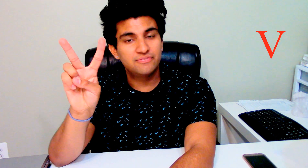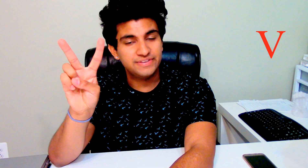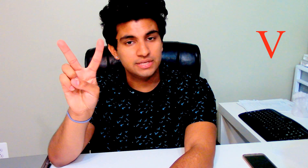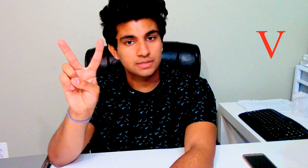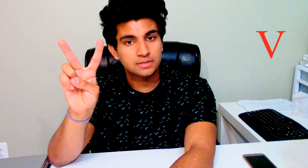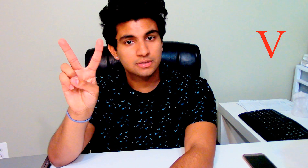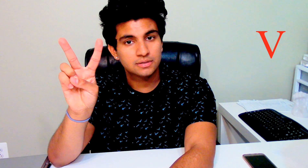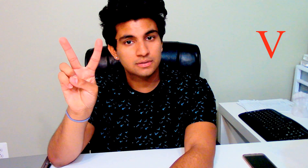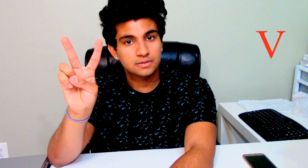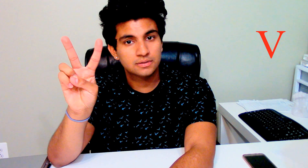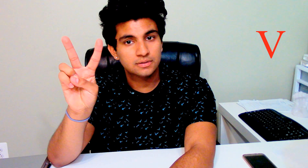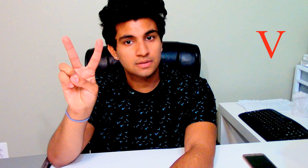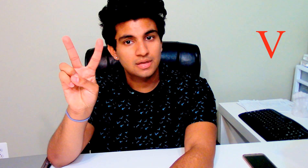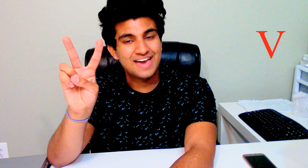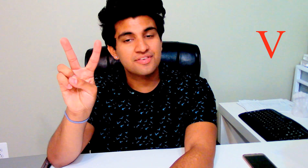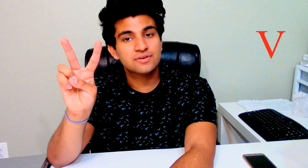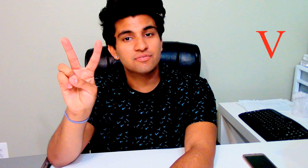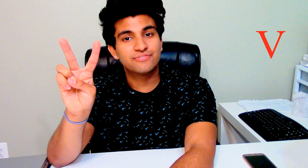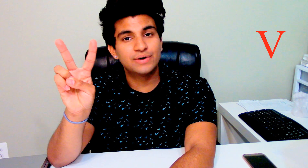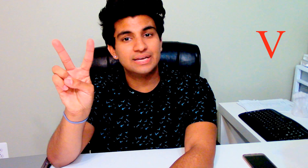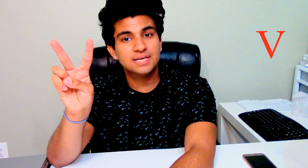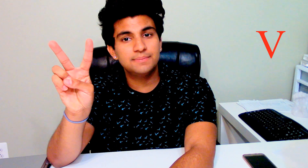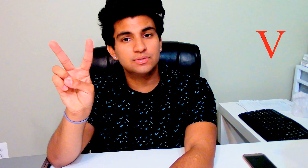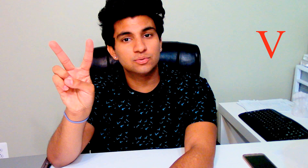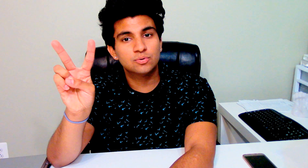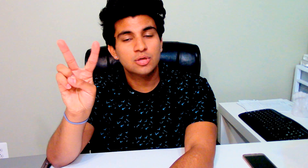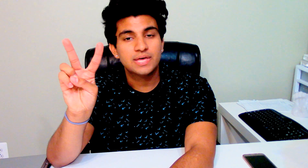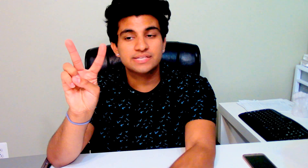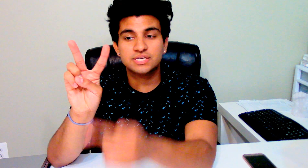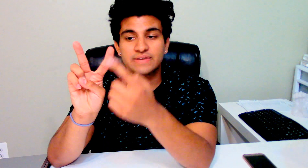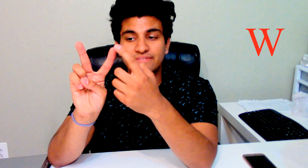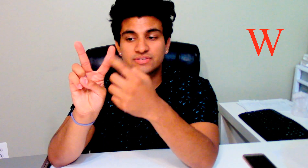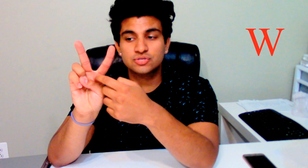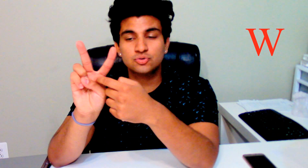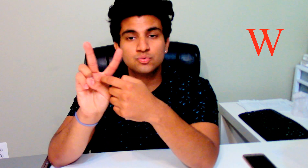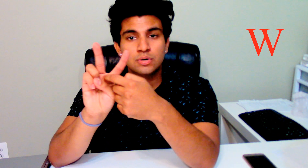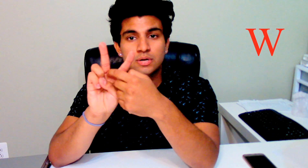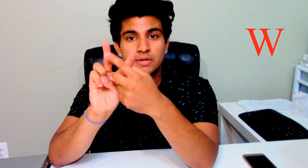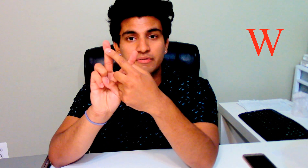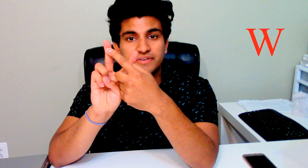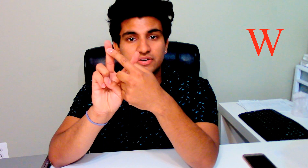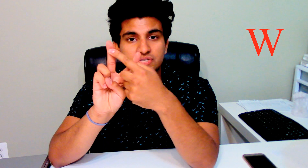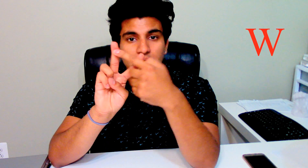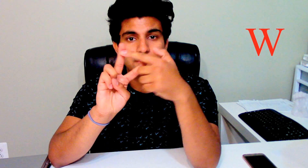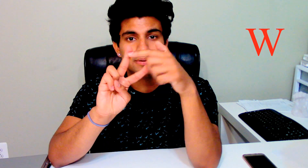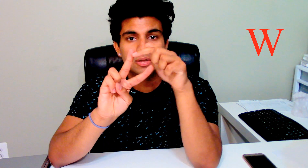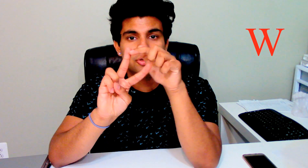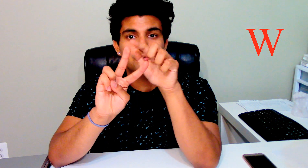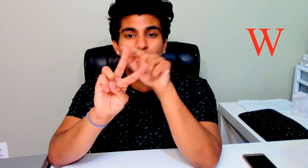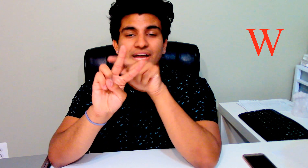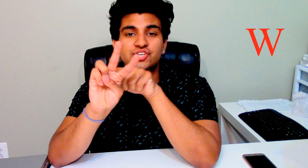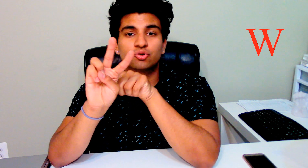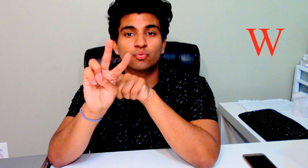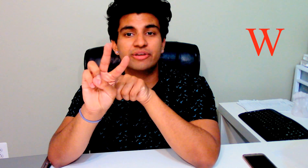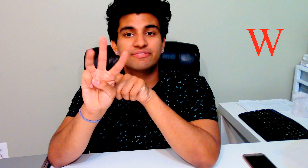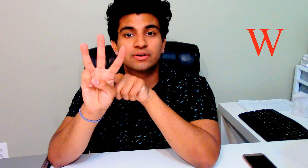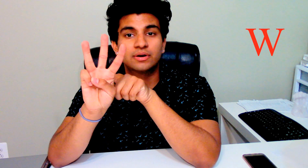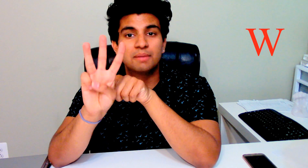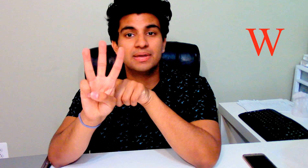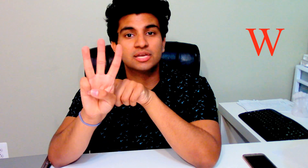V. And then for a W, instead of having two fingers up, you add your ring finger and make it into